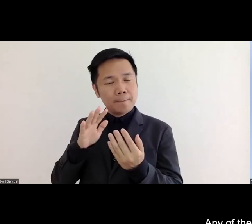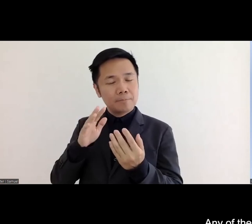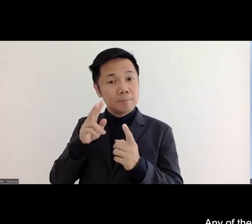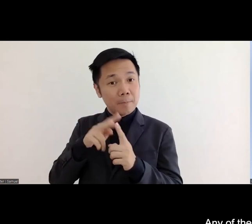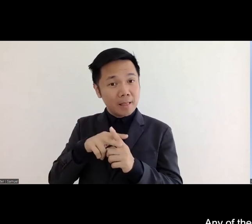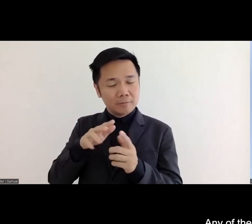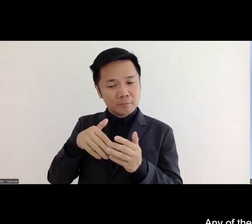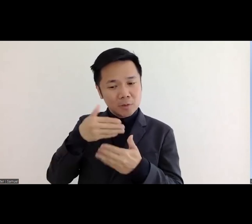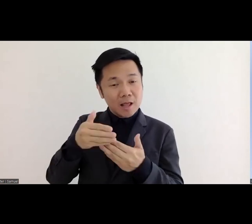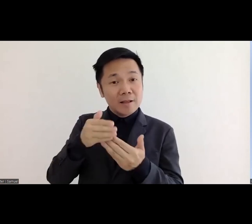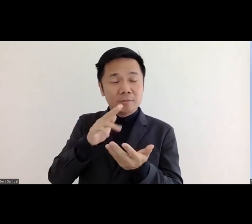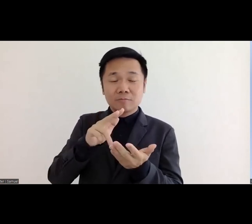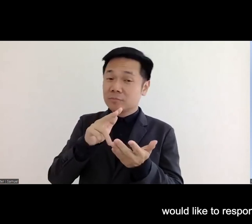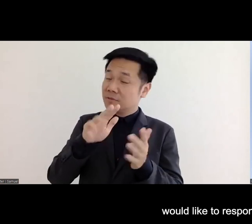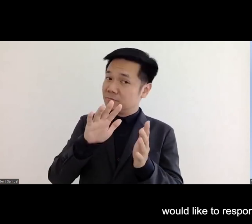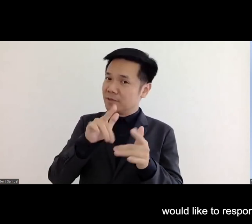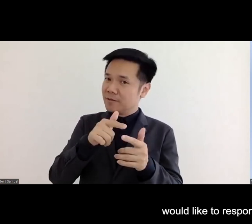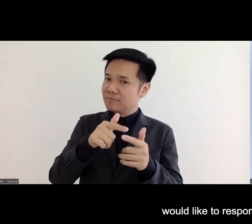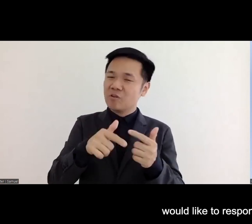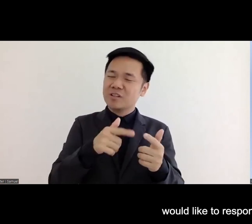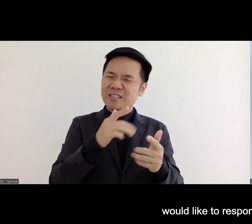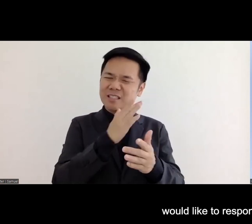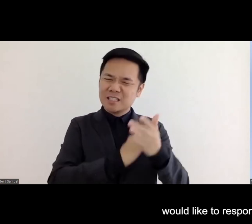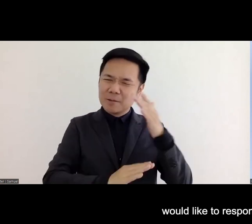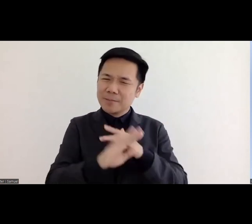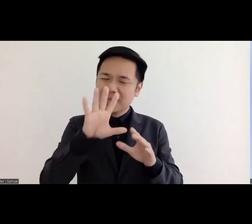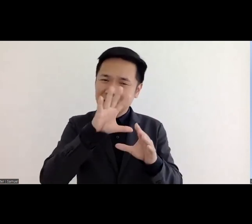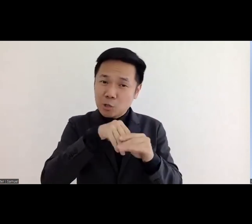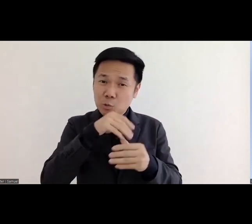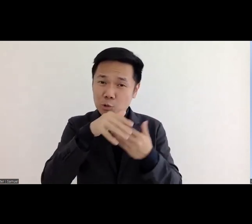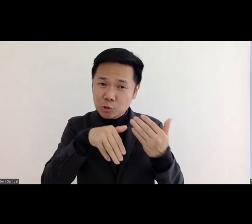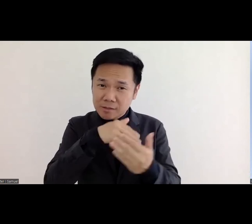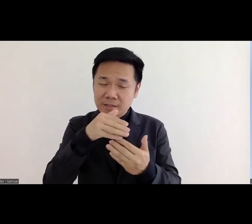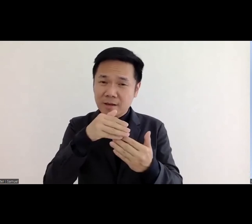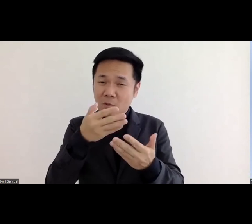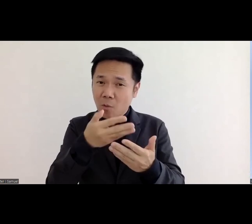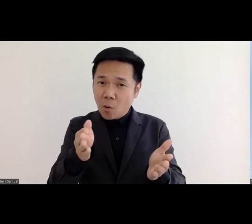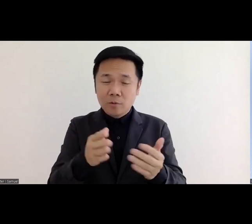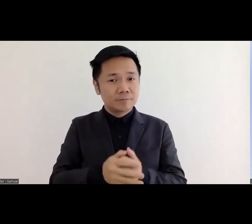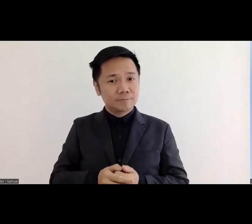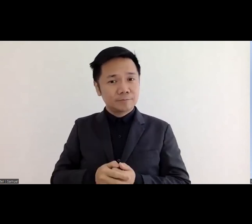Any of the panelists would like to respond to this question?